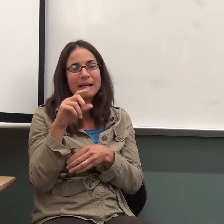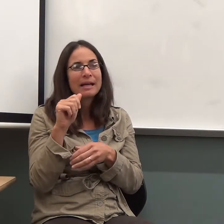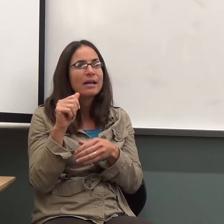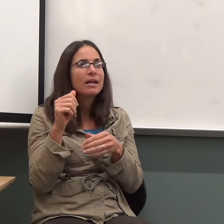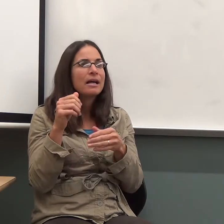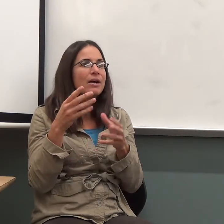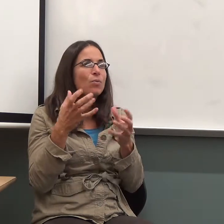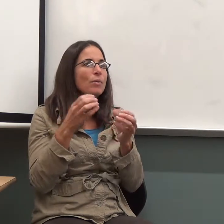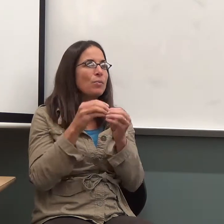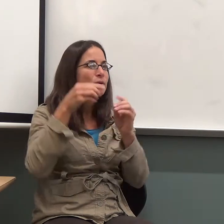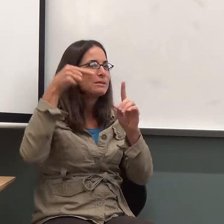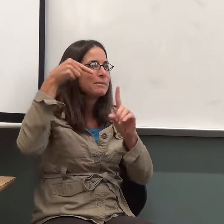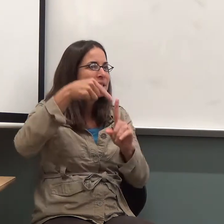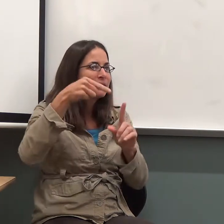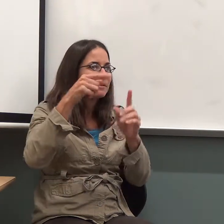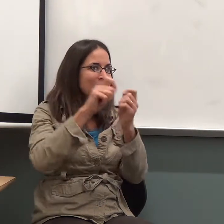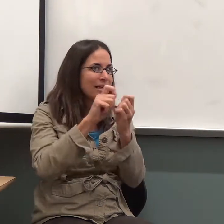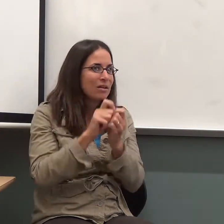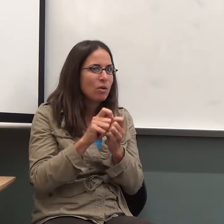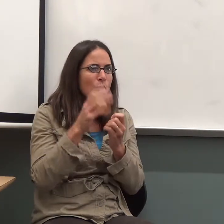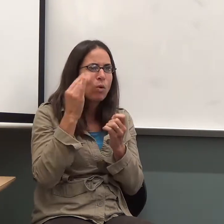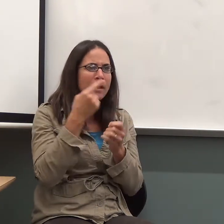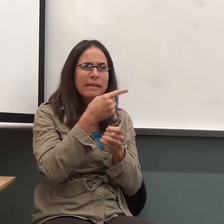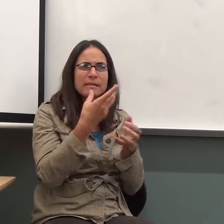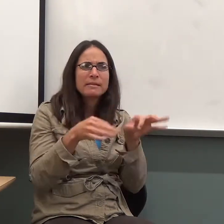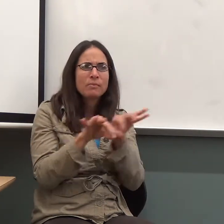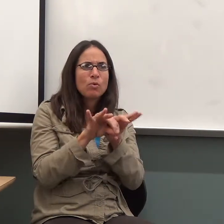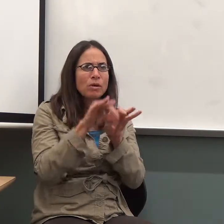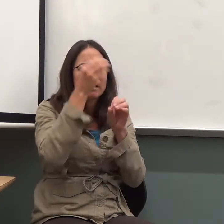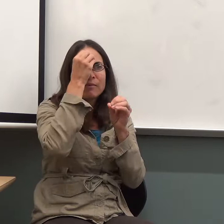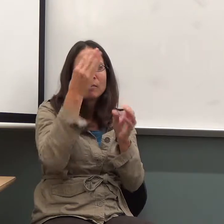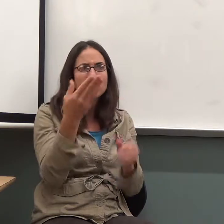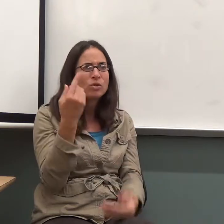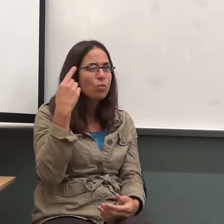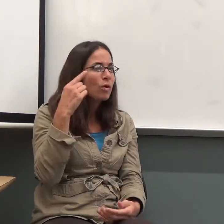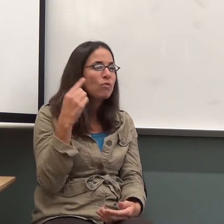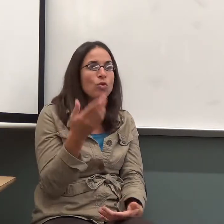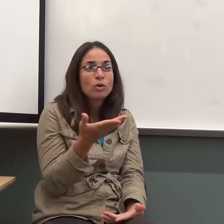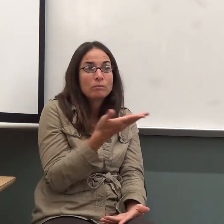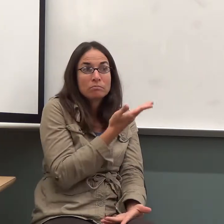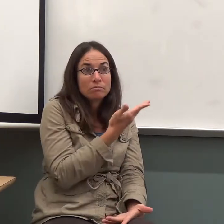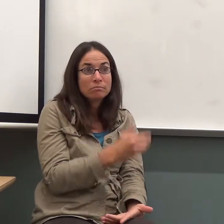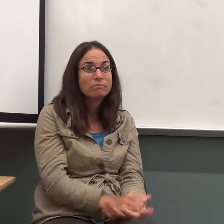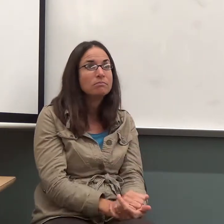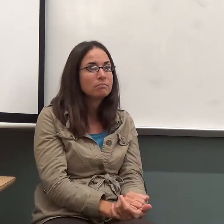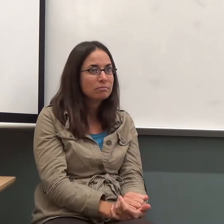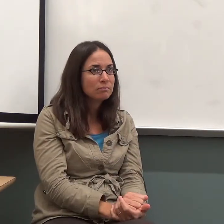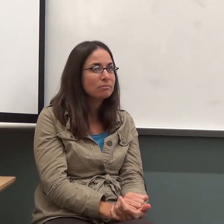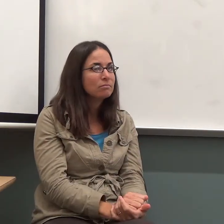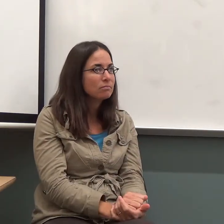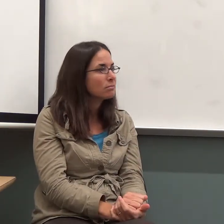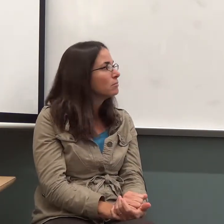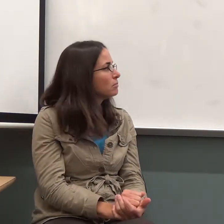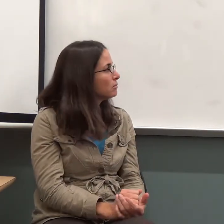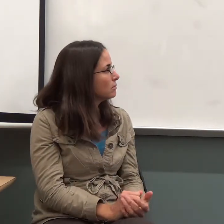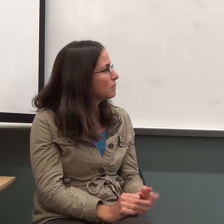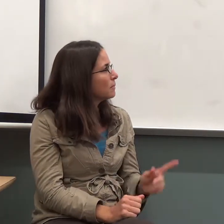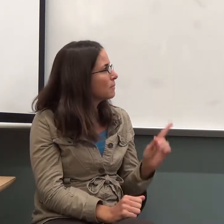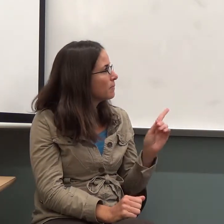Well, with the. Why is that important to know? I think because the way he started the sentence, the circumstances regarding